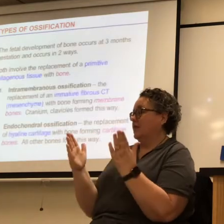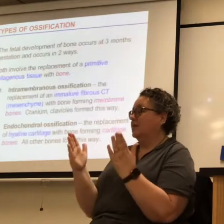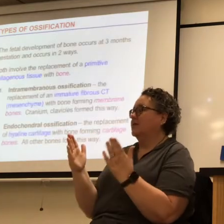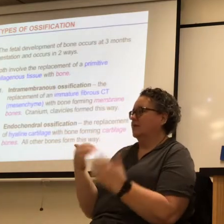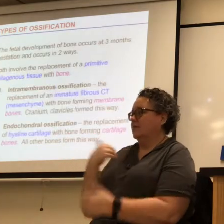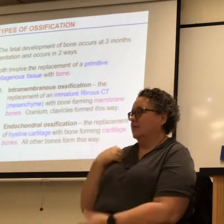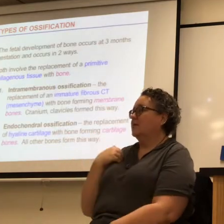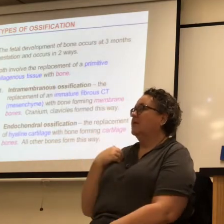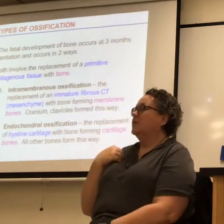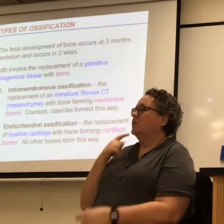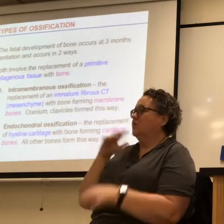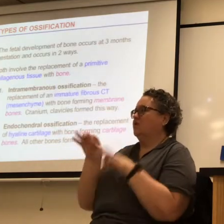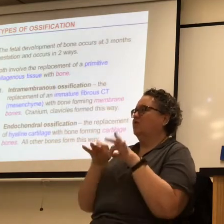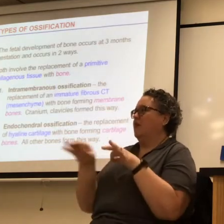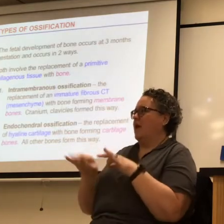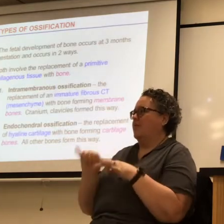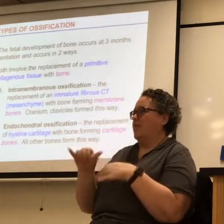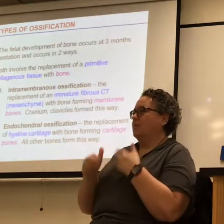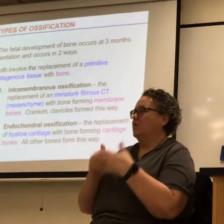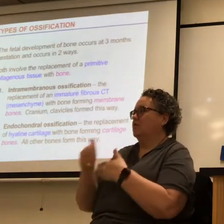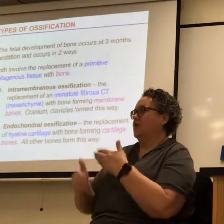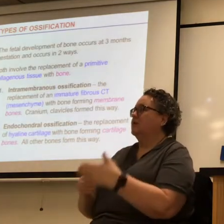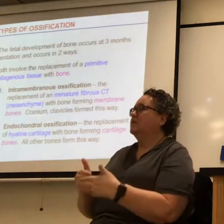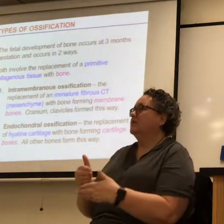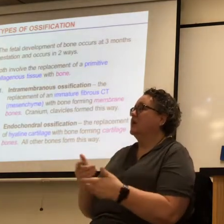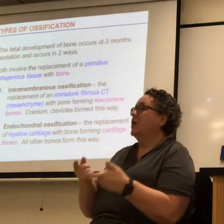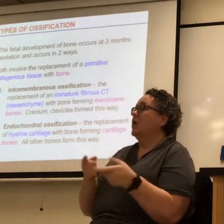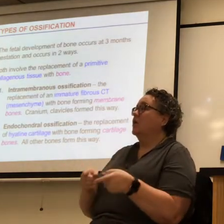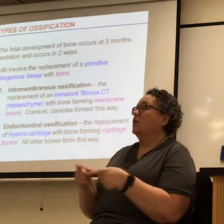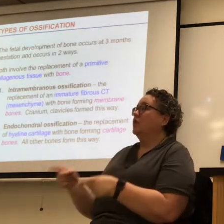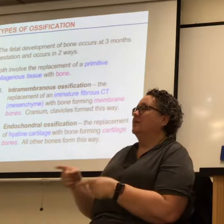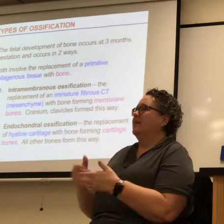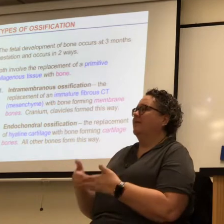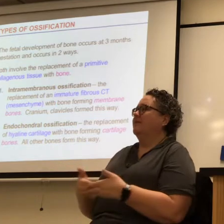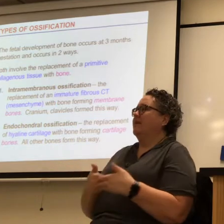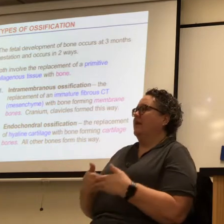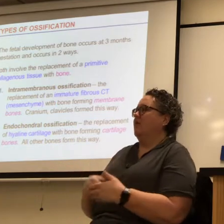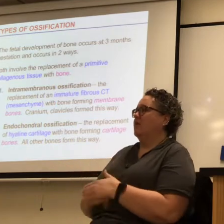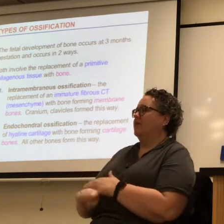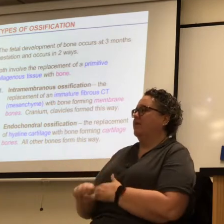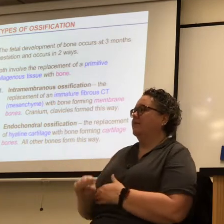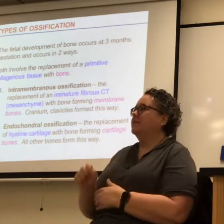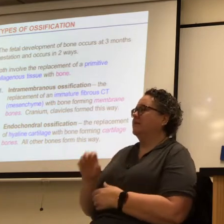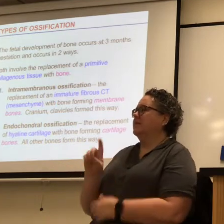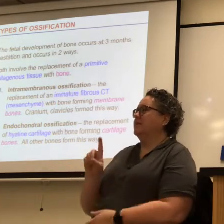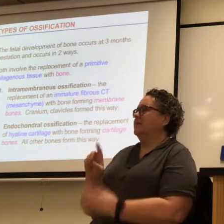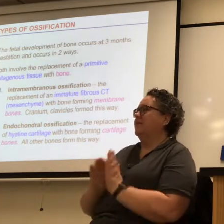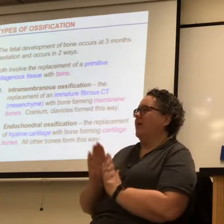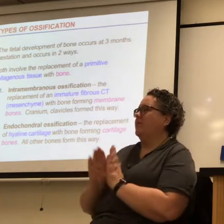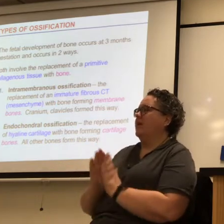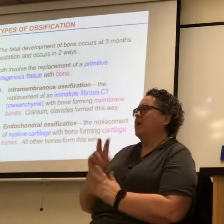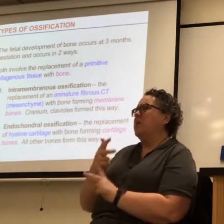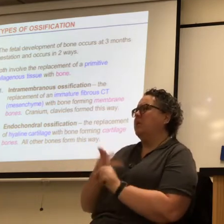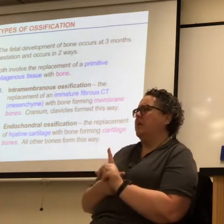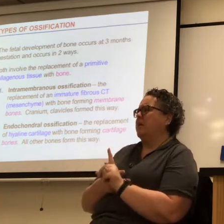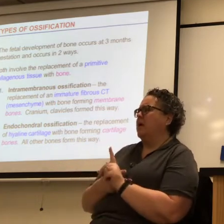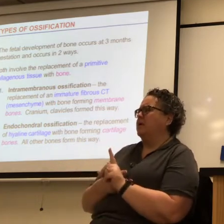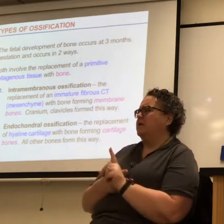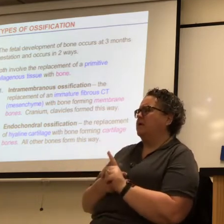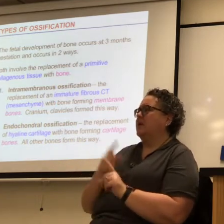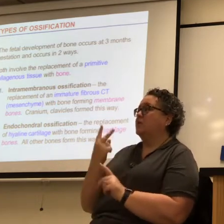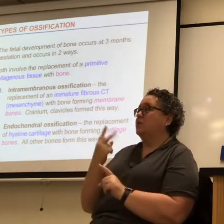To describe the process, it occurs in fetal development in at around 3 months gestation in two different ways.